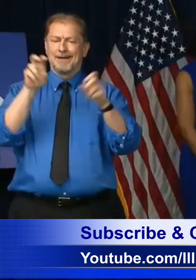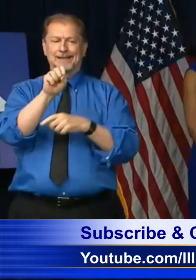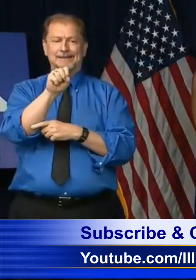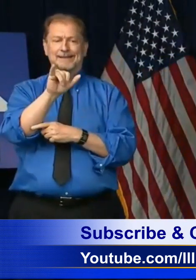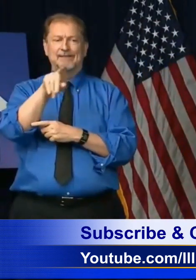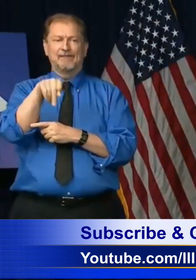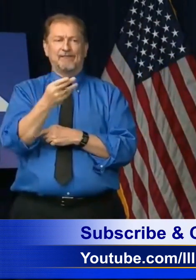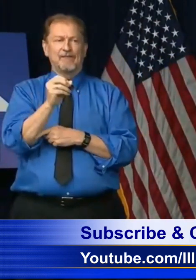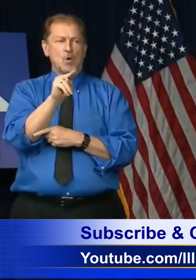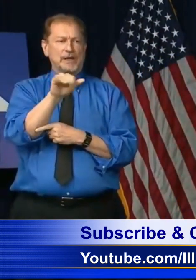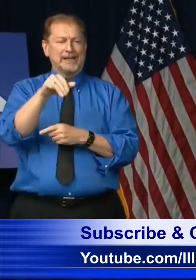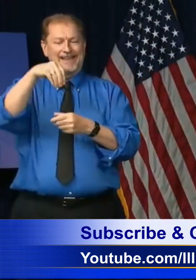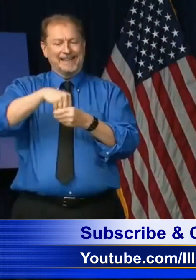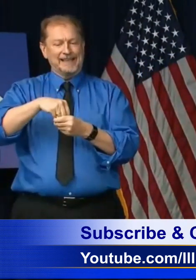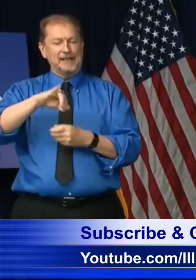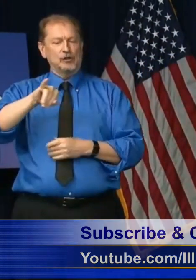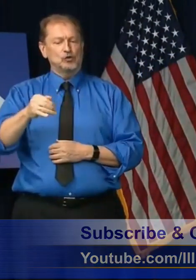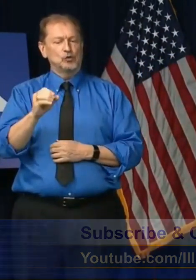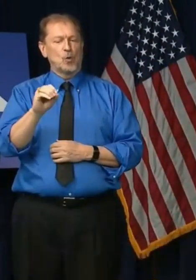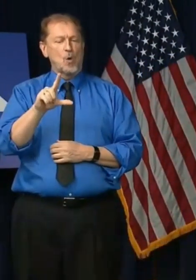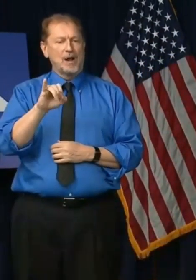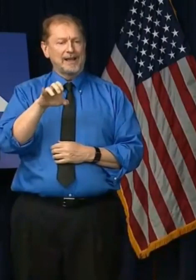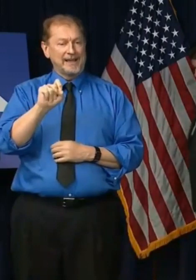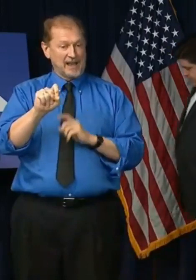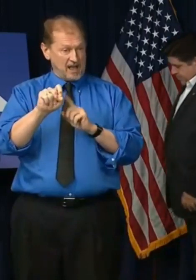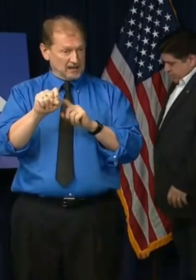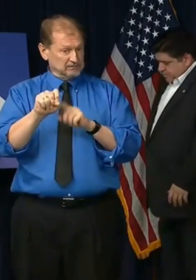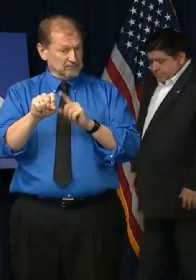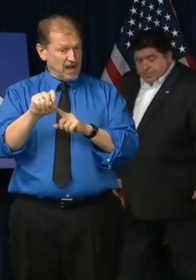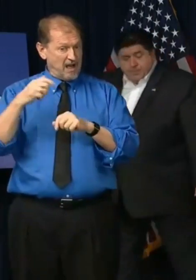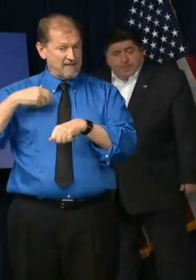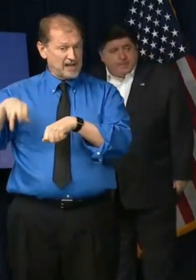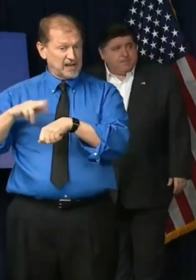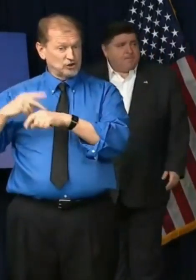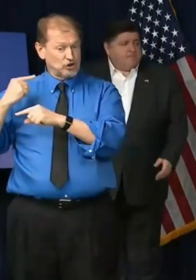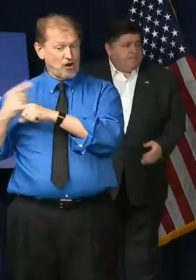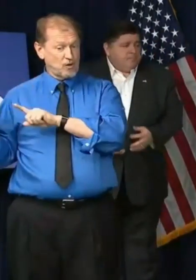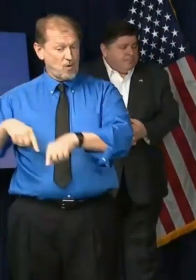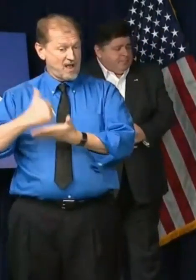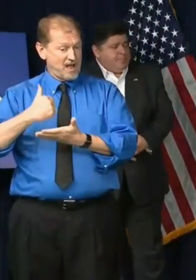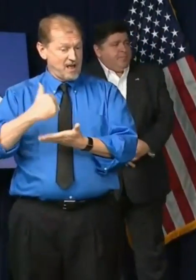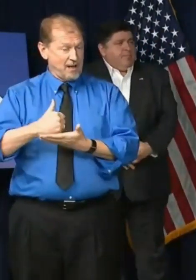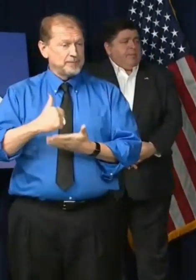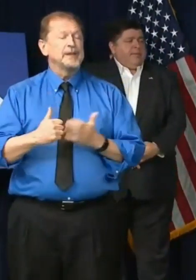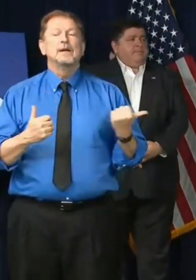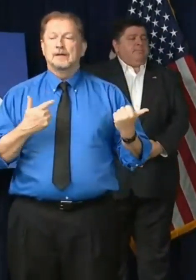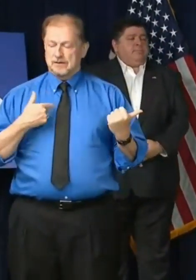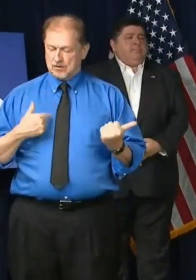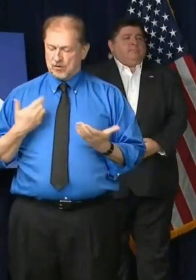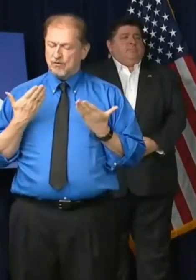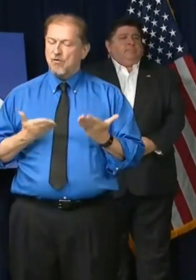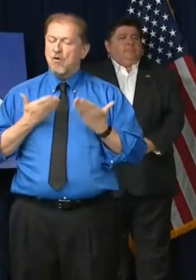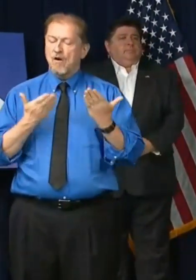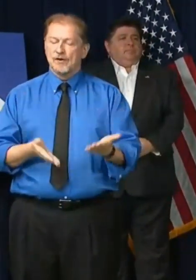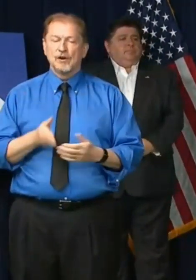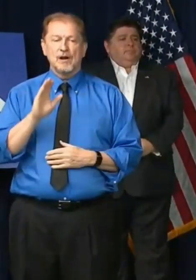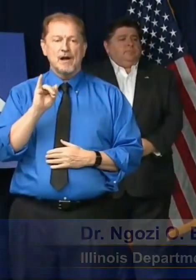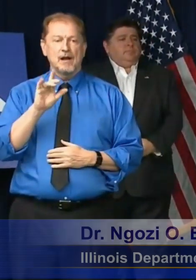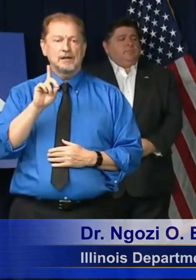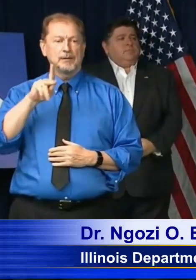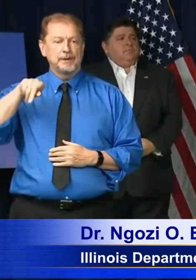Guard or if there's been assistance at Symphony of Joliet? Yeah, so I know that we have had a lot of support that we have offered in the form of